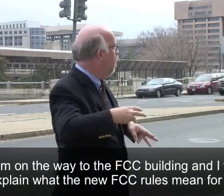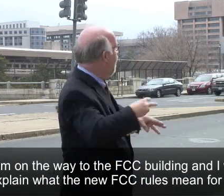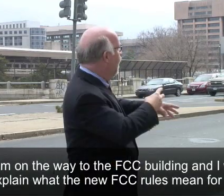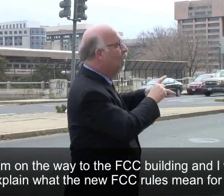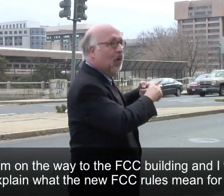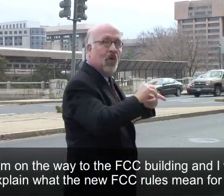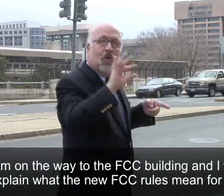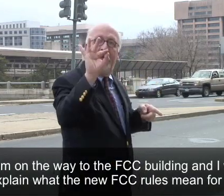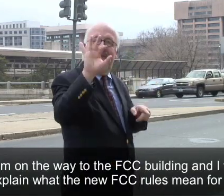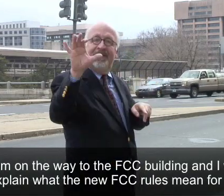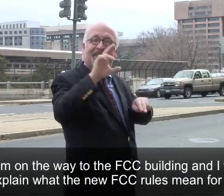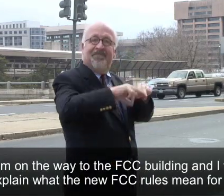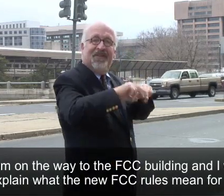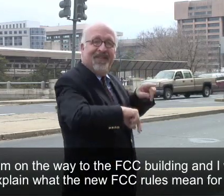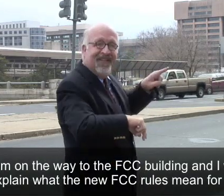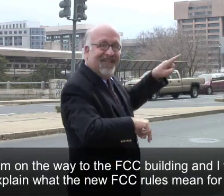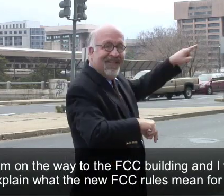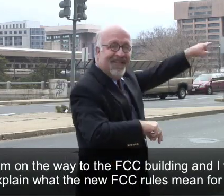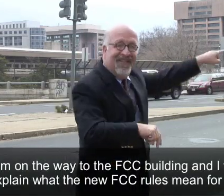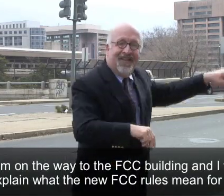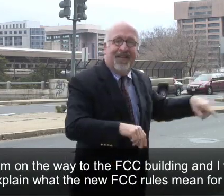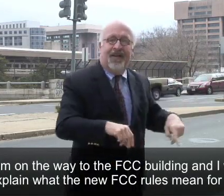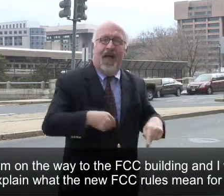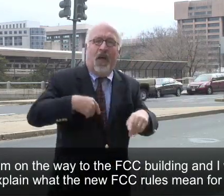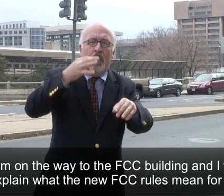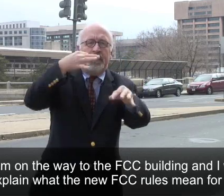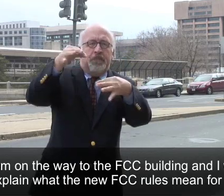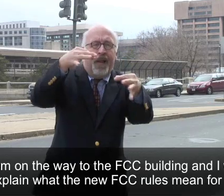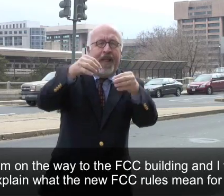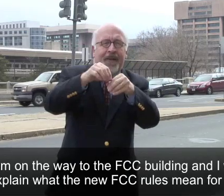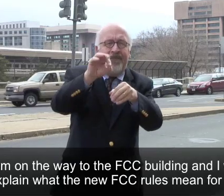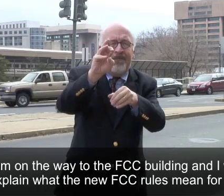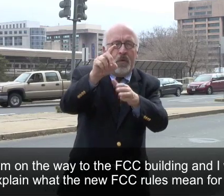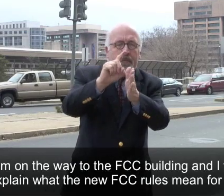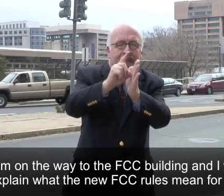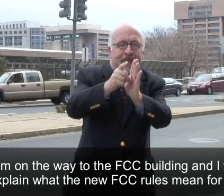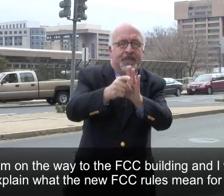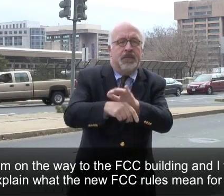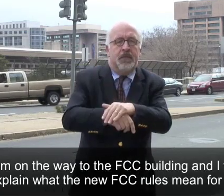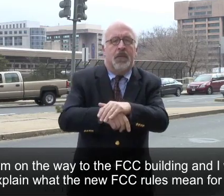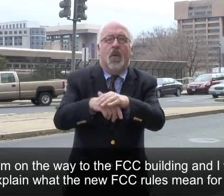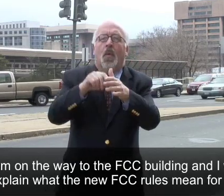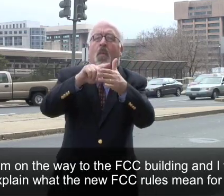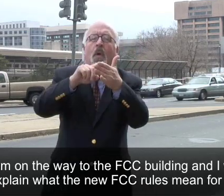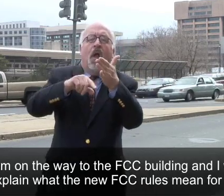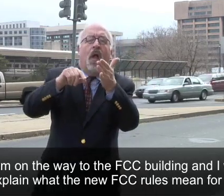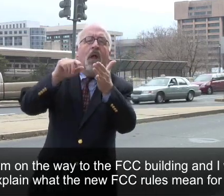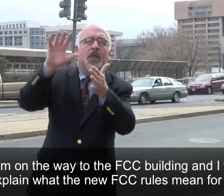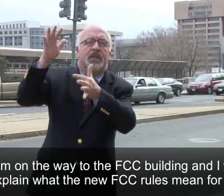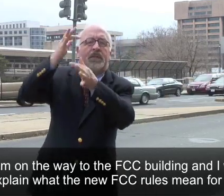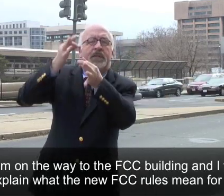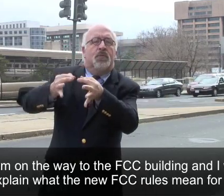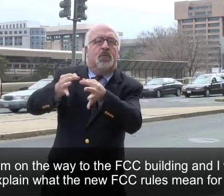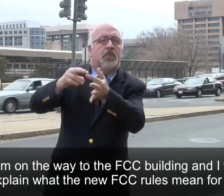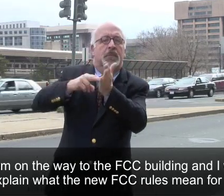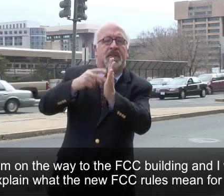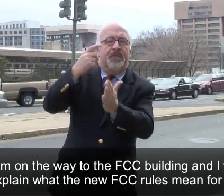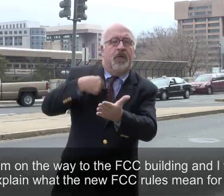I'm on the way to the FCC building, and I will explain what the new FCC rules mean for